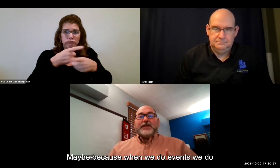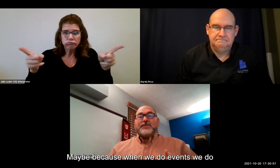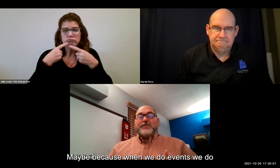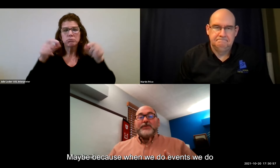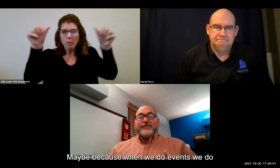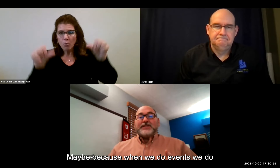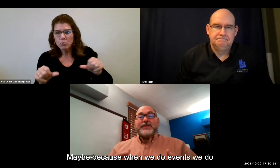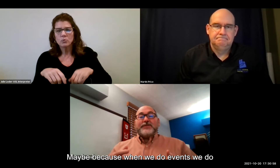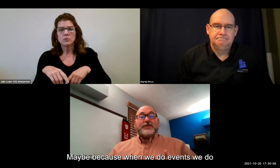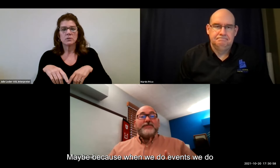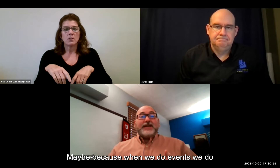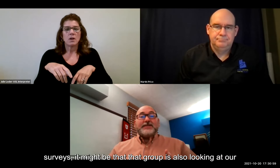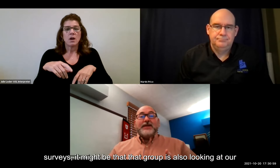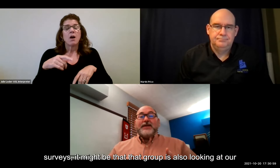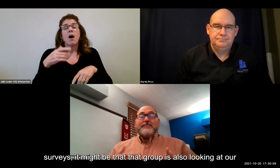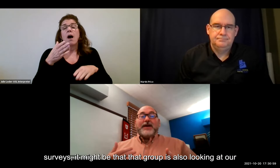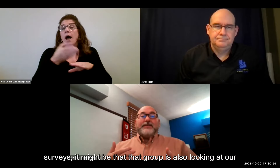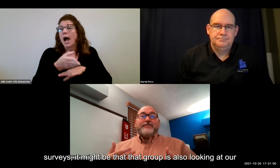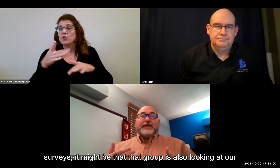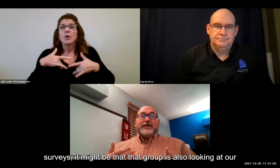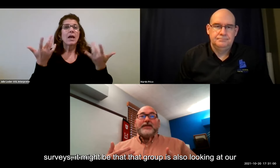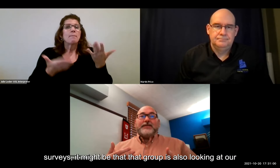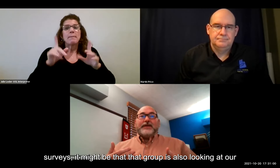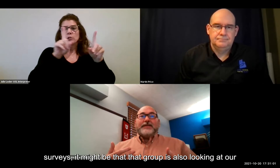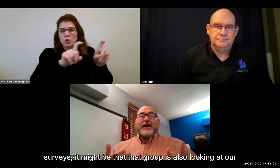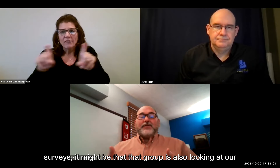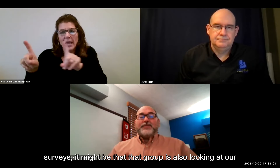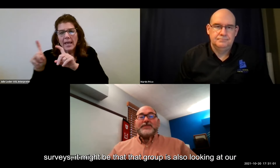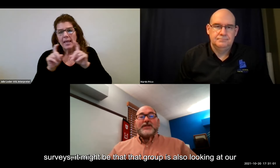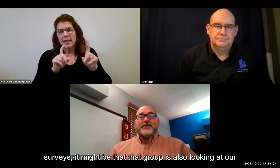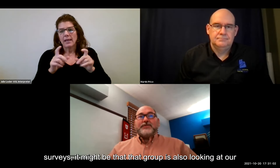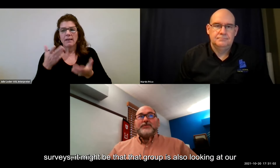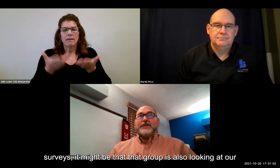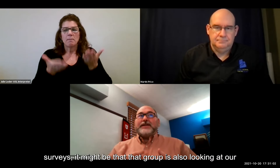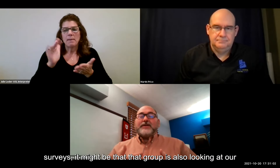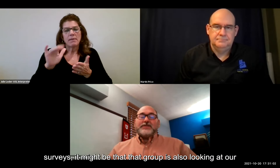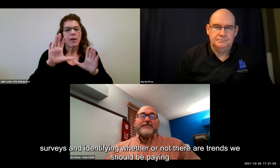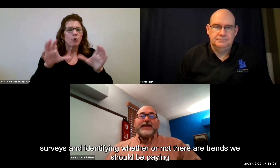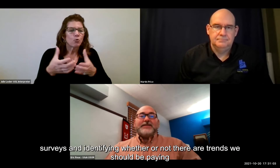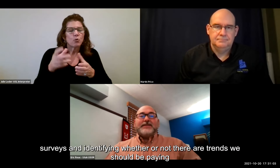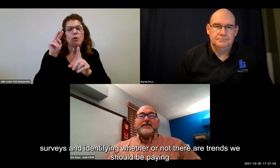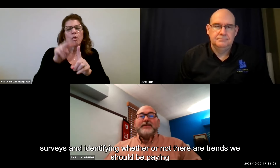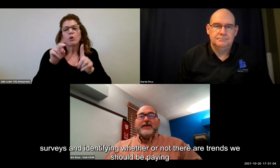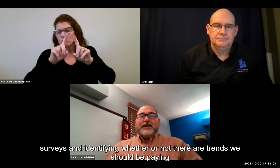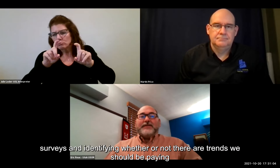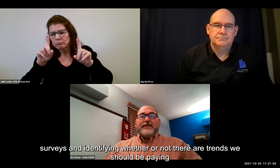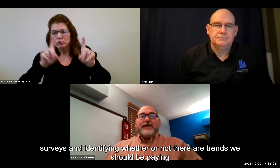maybe because when we do events, we do surveys. It might be that that group is also looking at our surveys